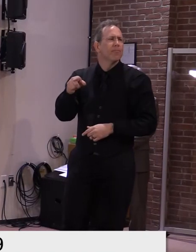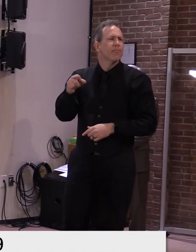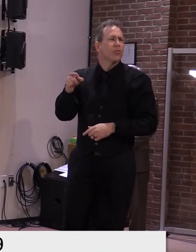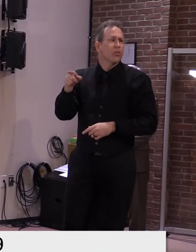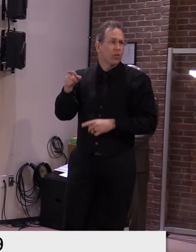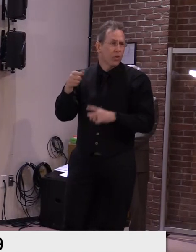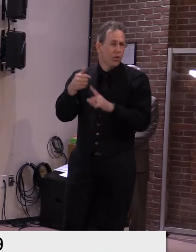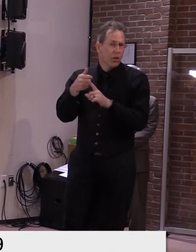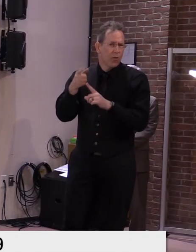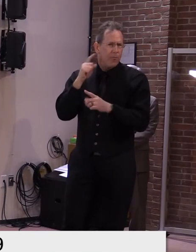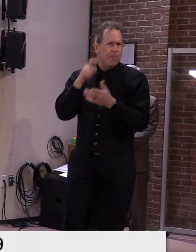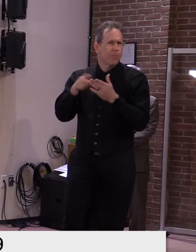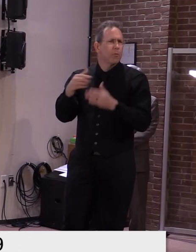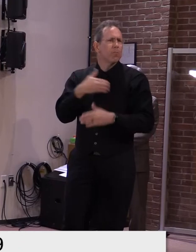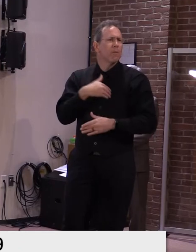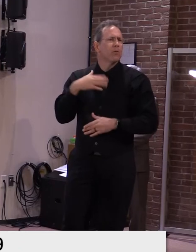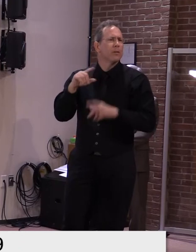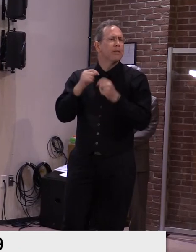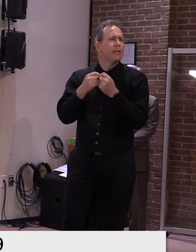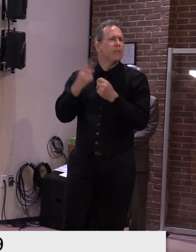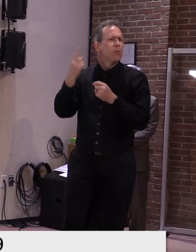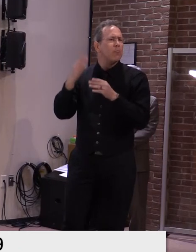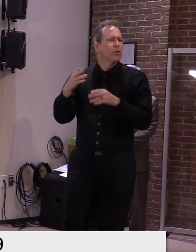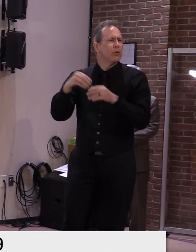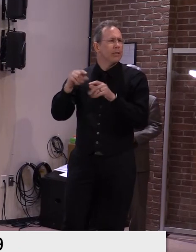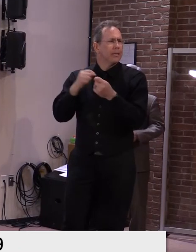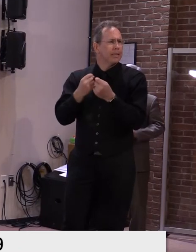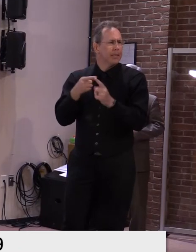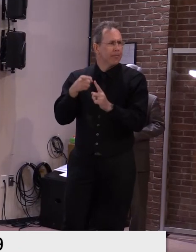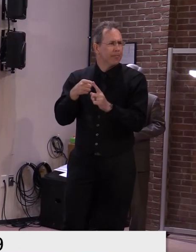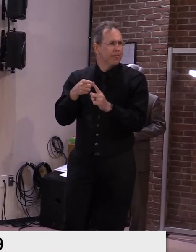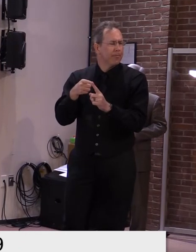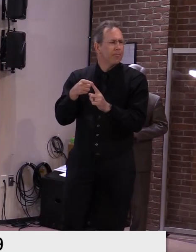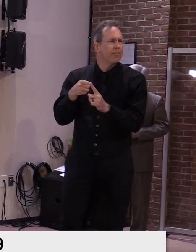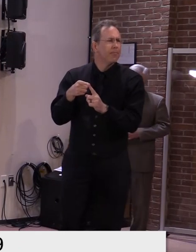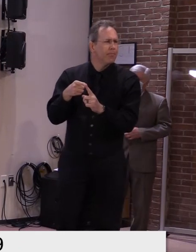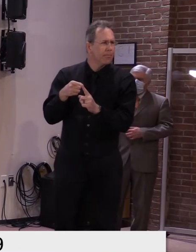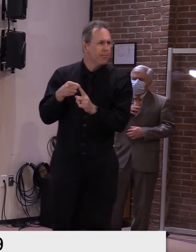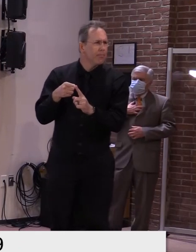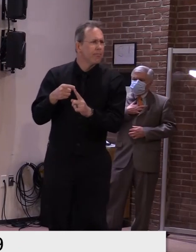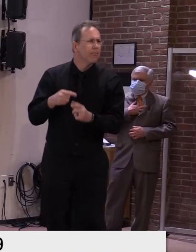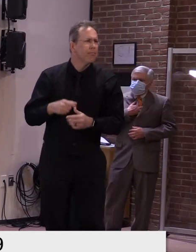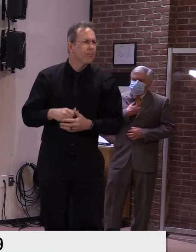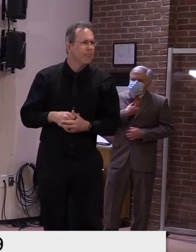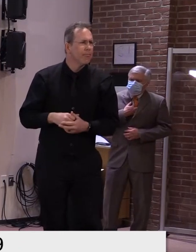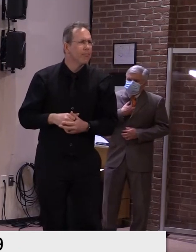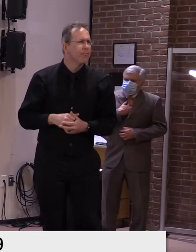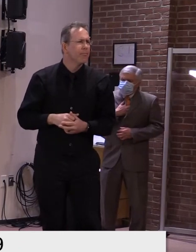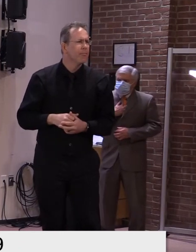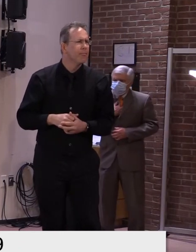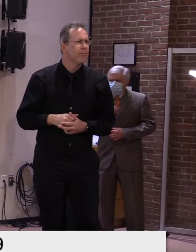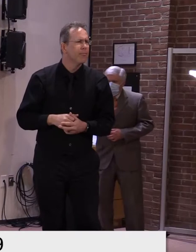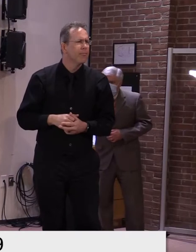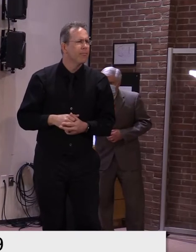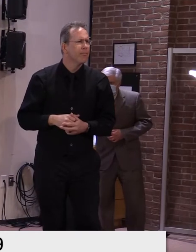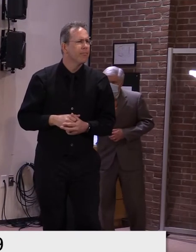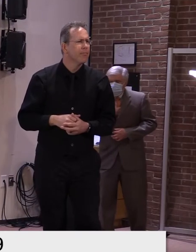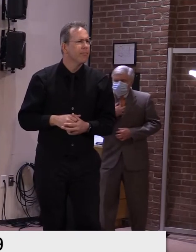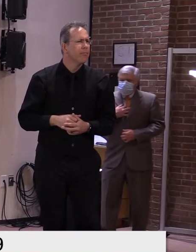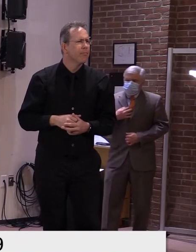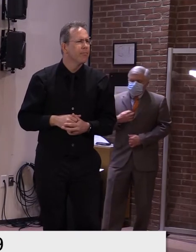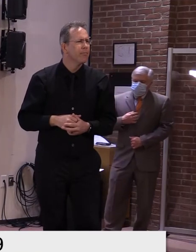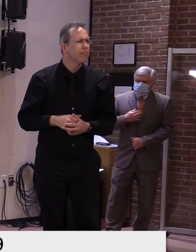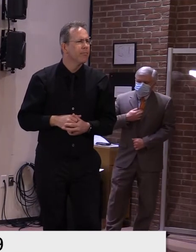I believe today is the final day for Ted Brady, the Deputy Secretary of Commerce and Community Development, and I just wanted to say